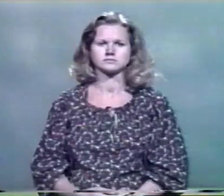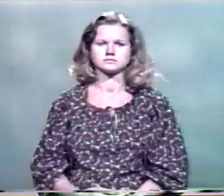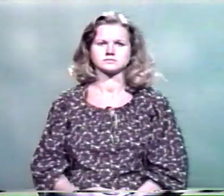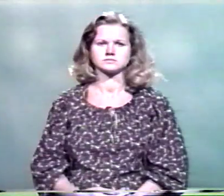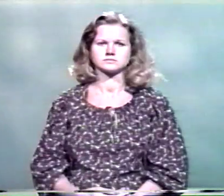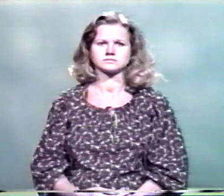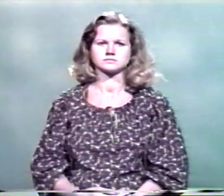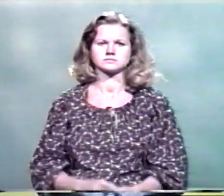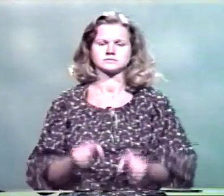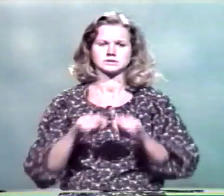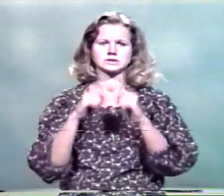Team.